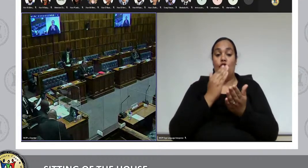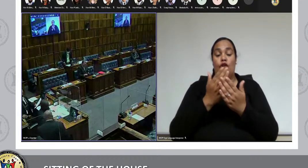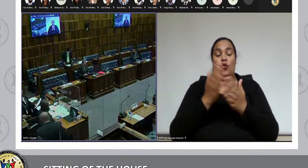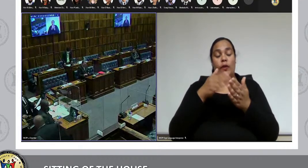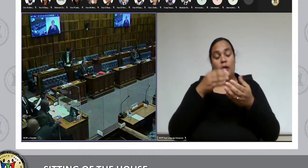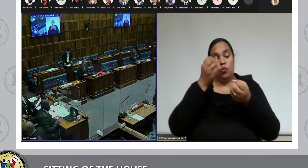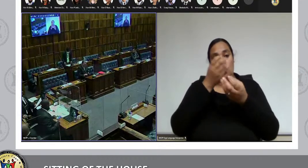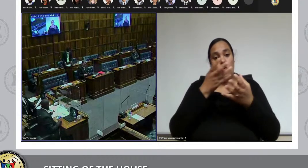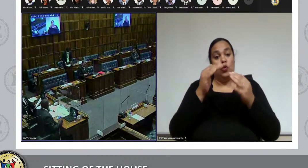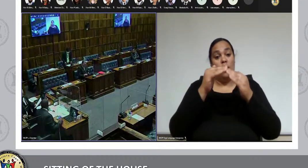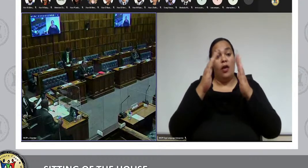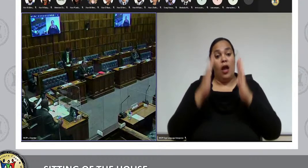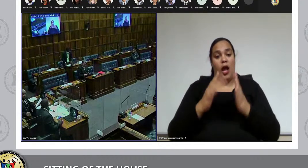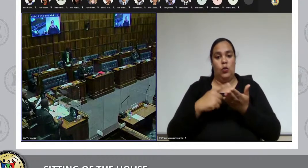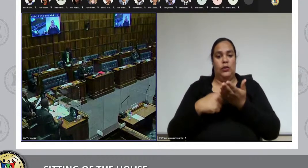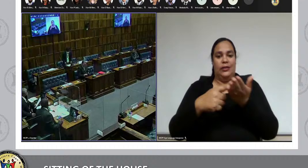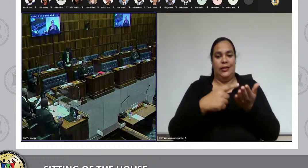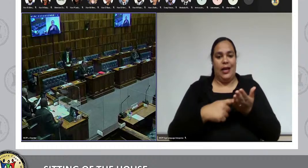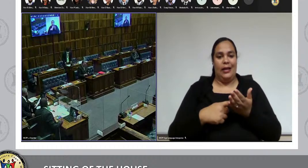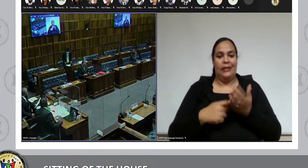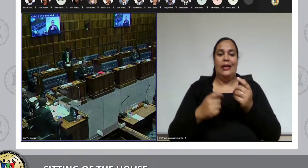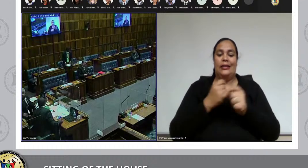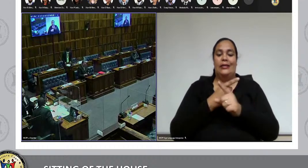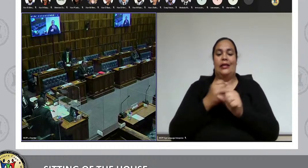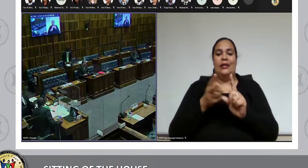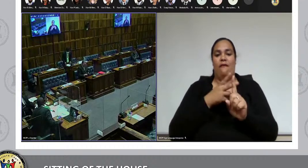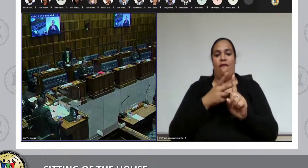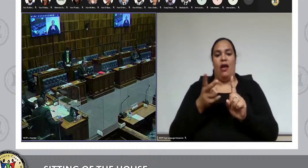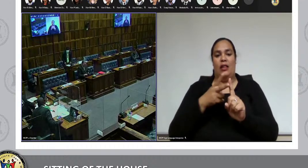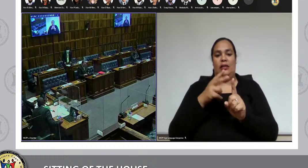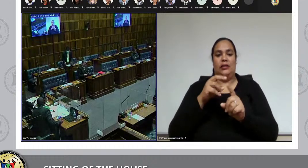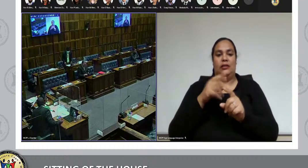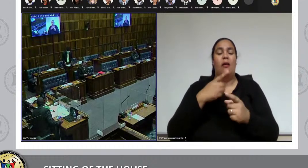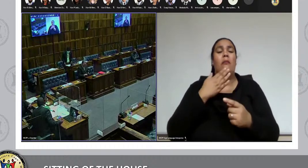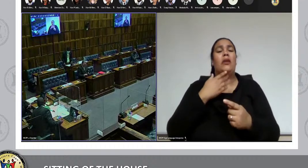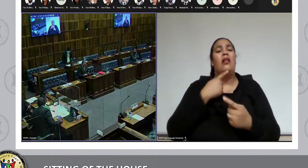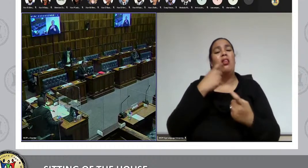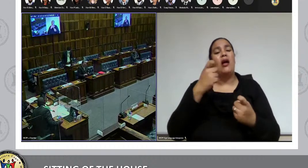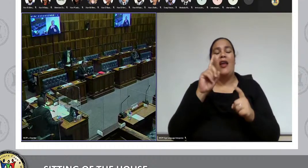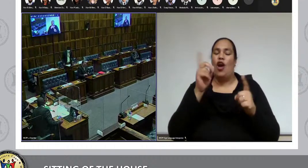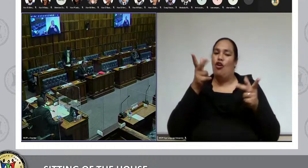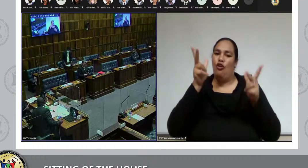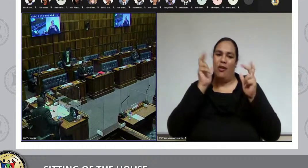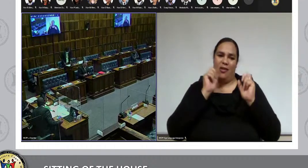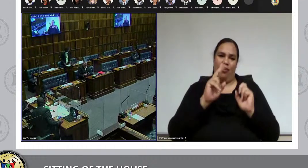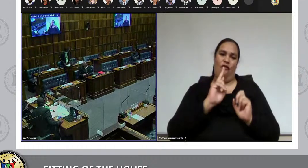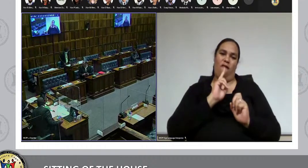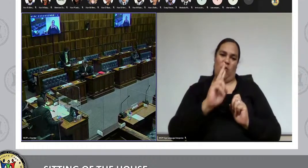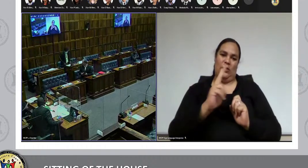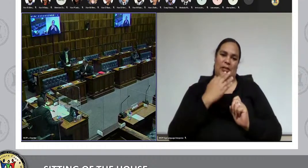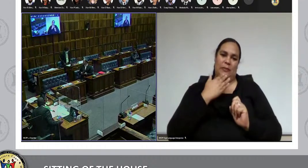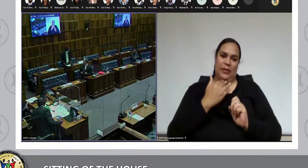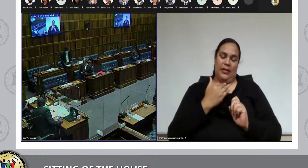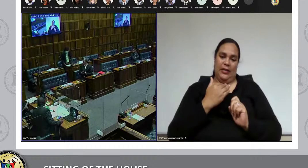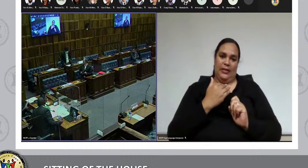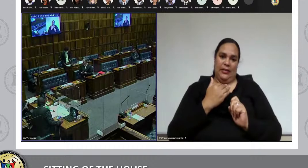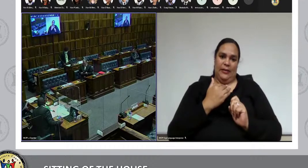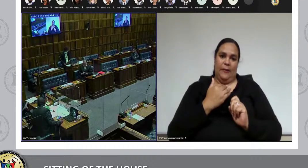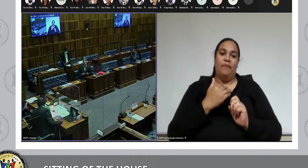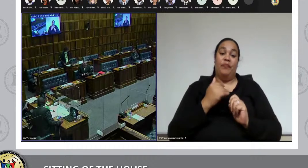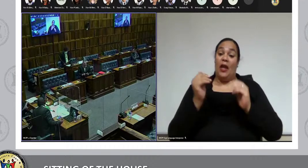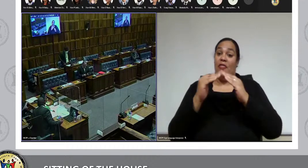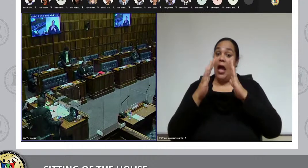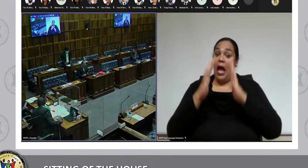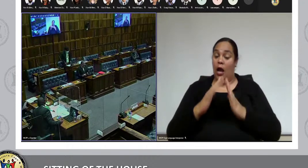notice that the House discuss the taxi violence in the city of... A bit louder, Honourable Mvimbi, I can't hear you. That the